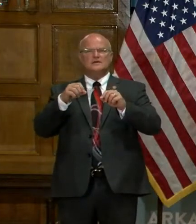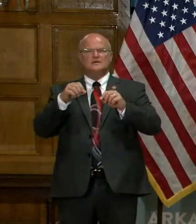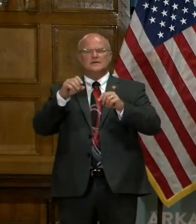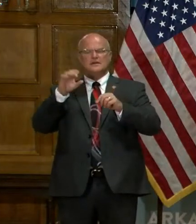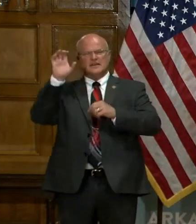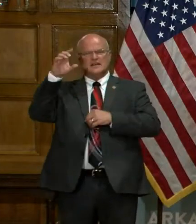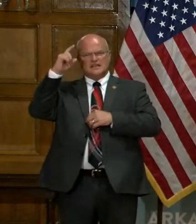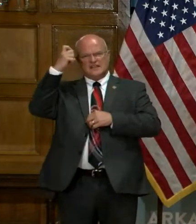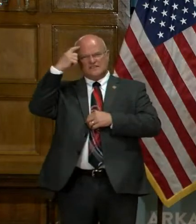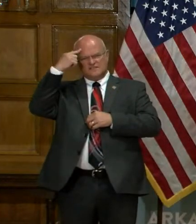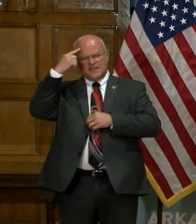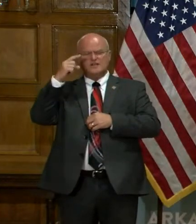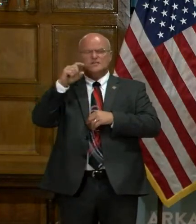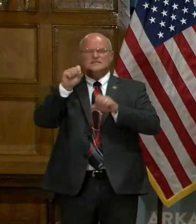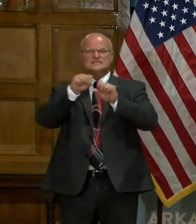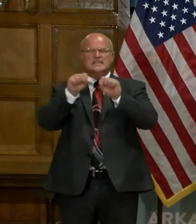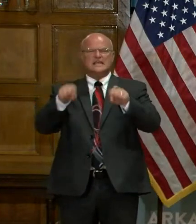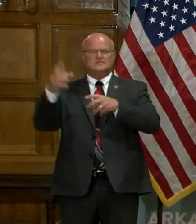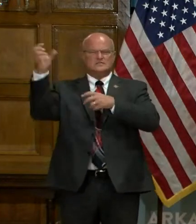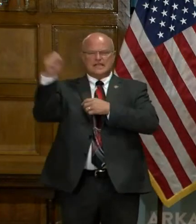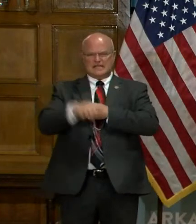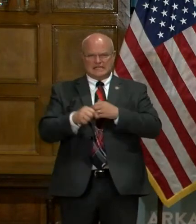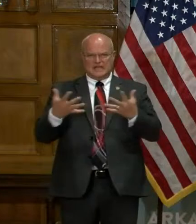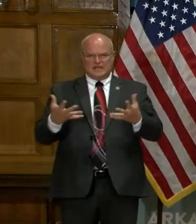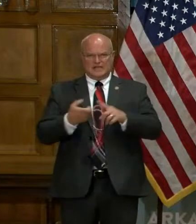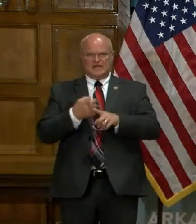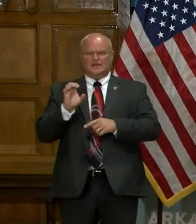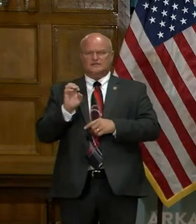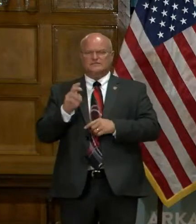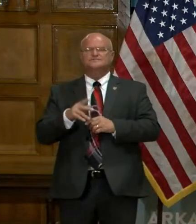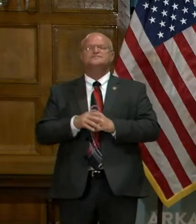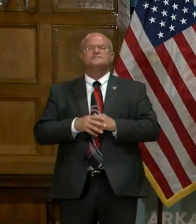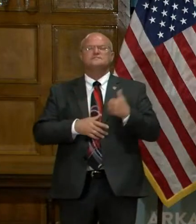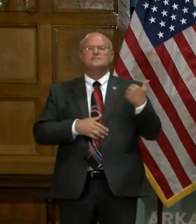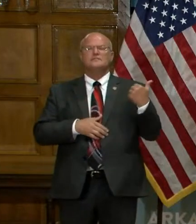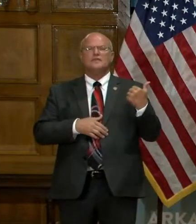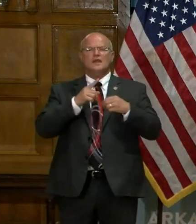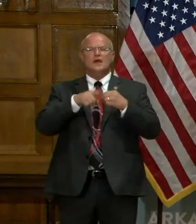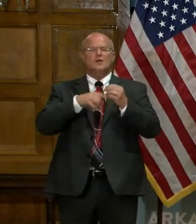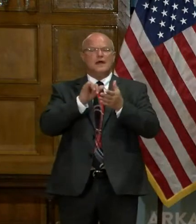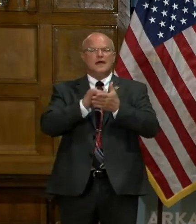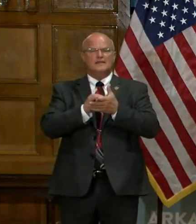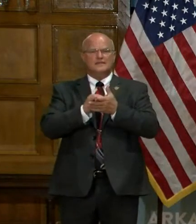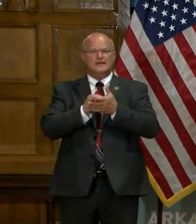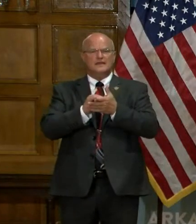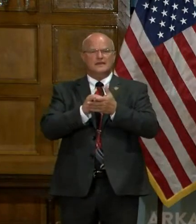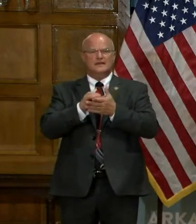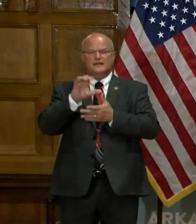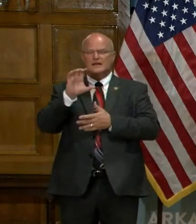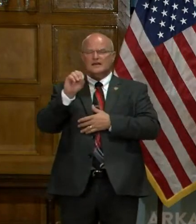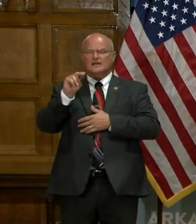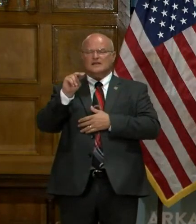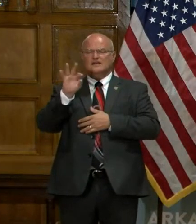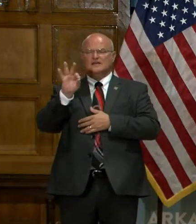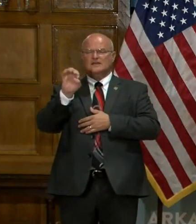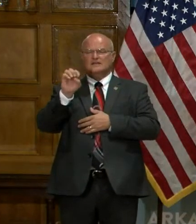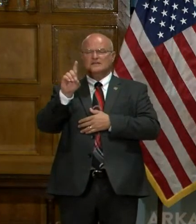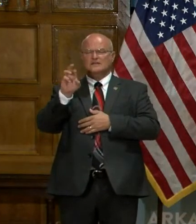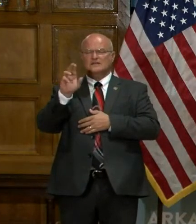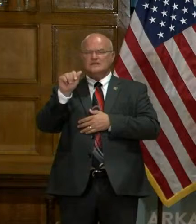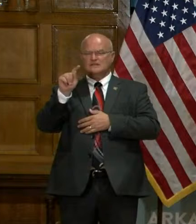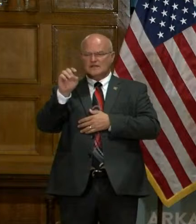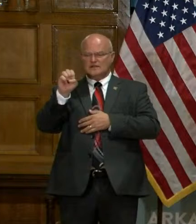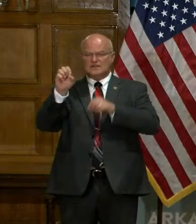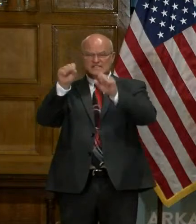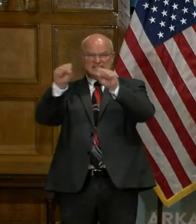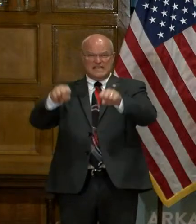Confederate statues on Capitol grounds in light of that? The question is in reference to the Confederate statues